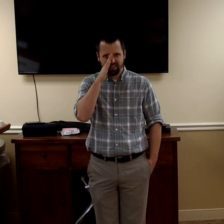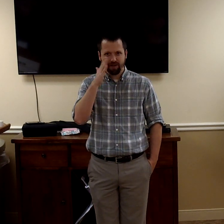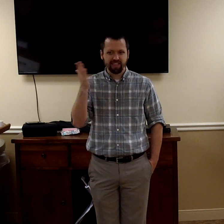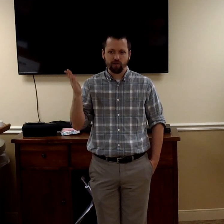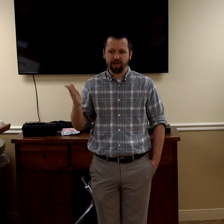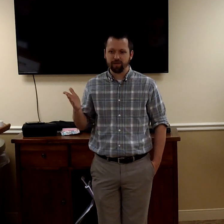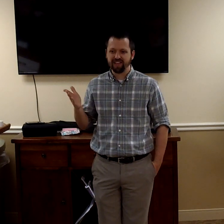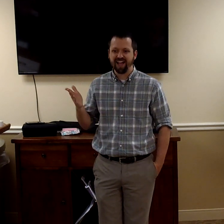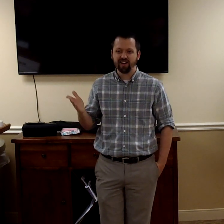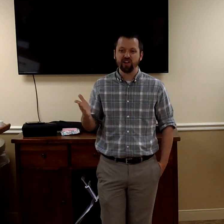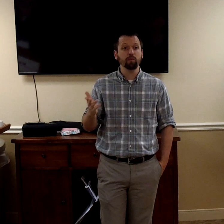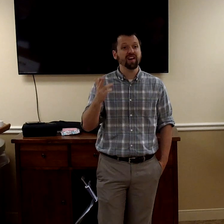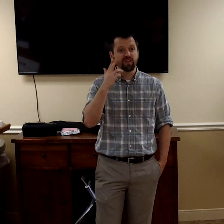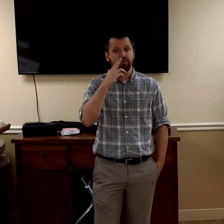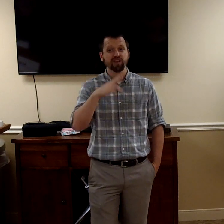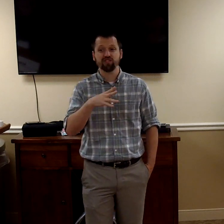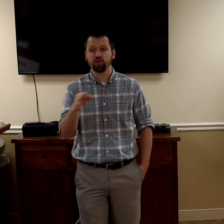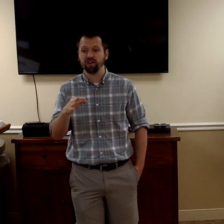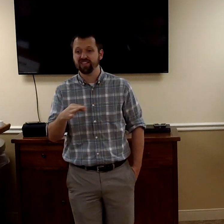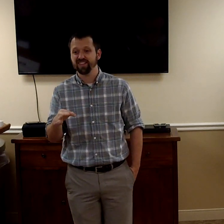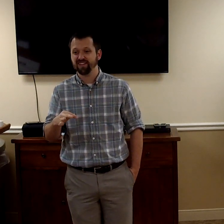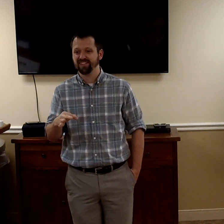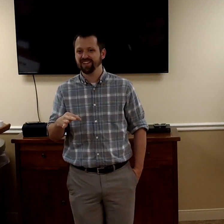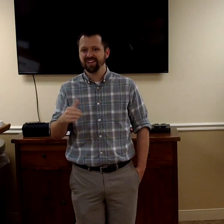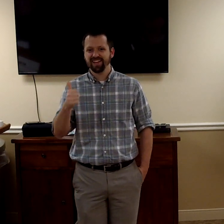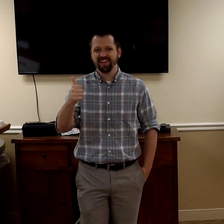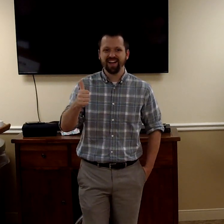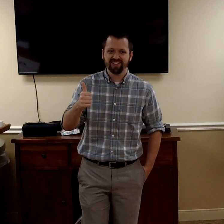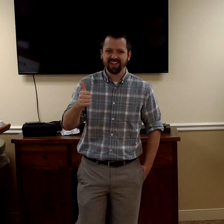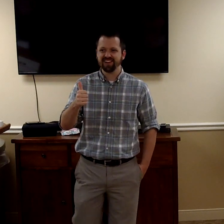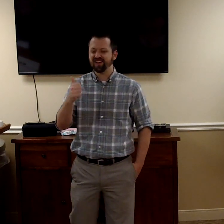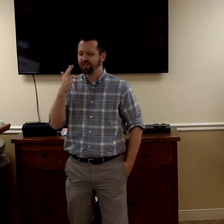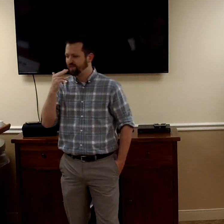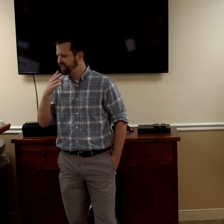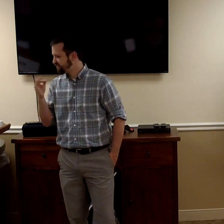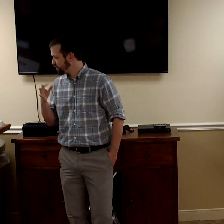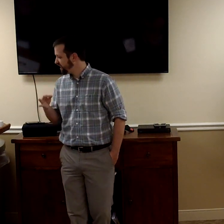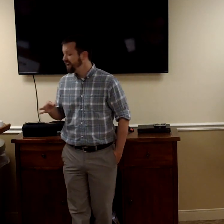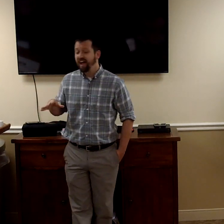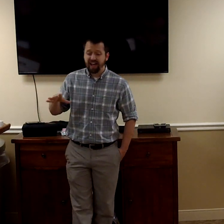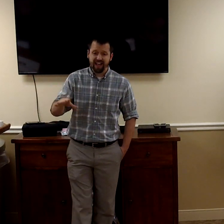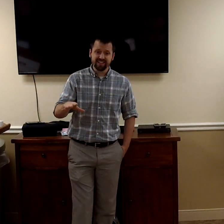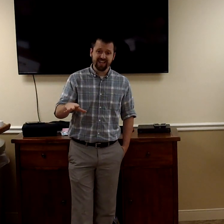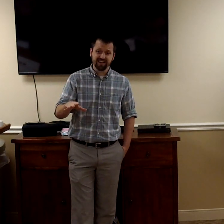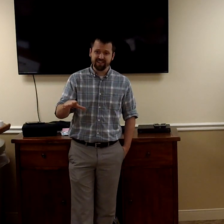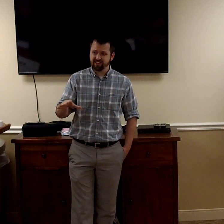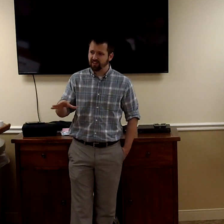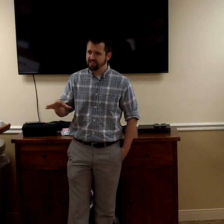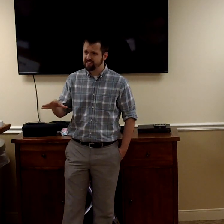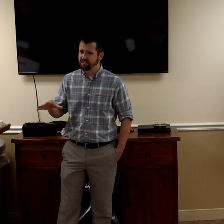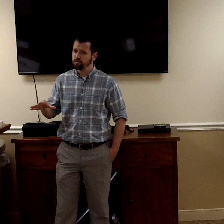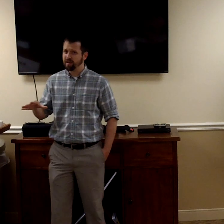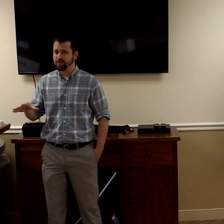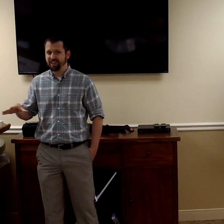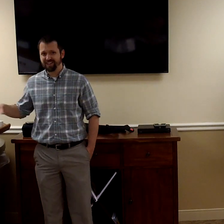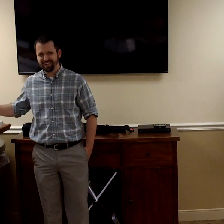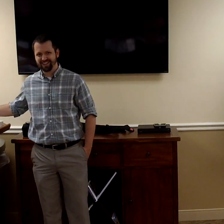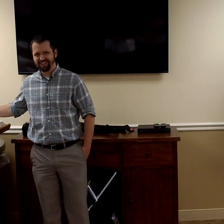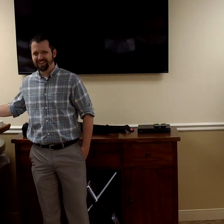somehow that reminded me. I don't know, but it's a fun story. I don't know how you got that. Y'all look like you needed a funny story. That's all I just All roads lead to fun